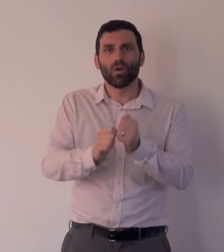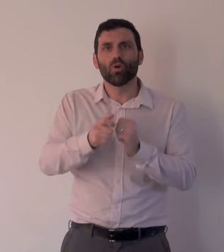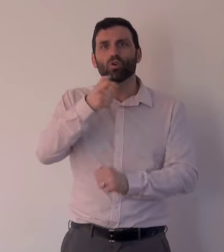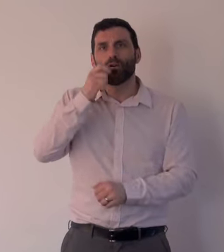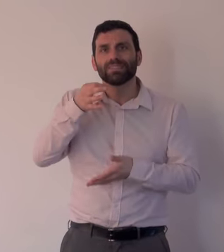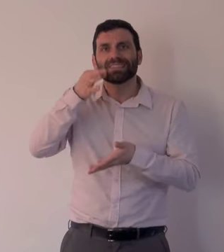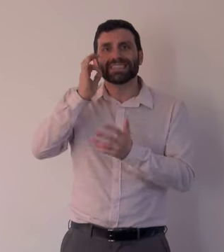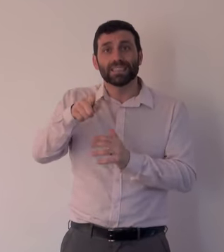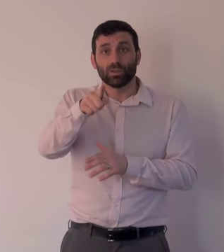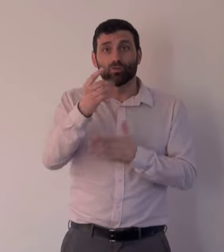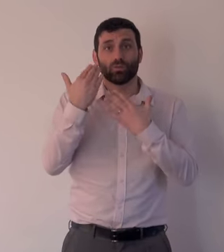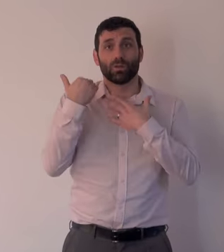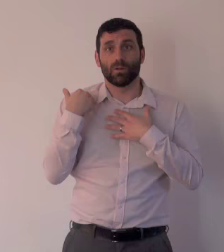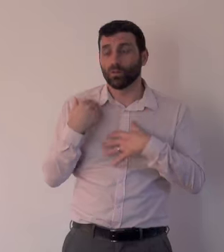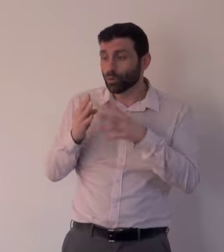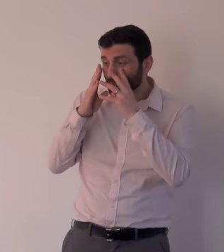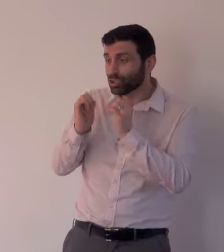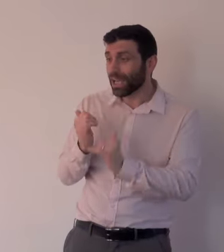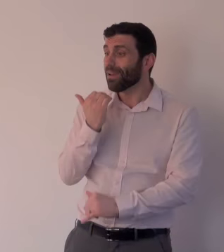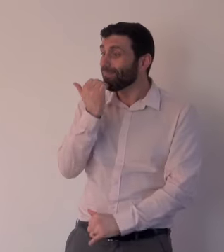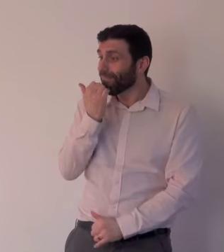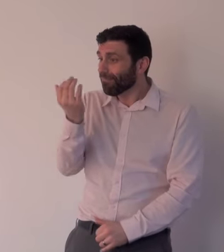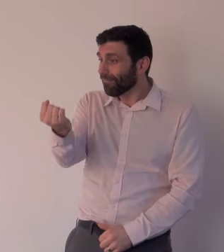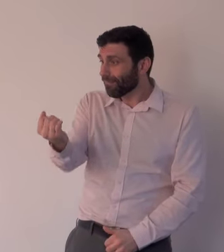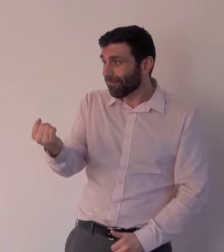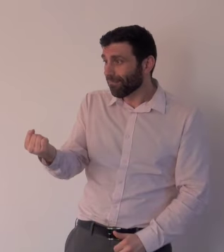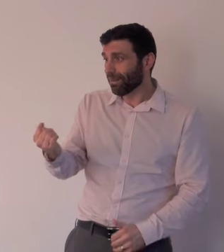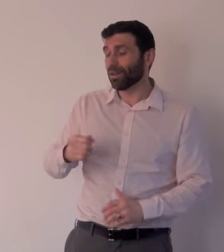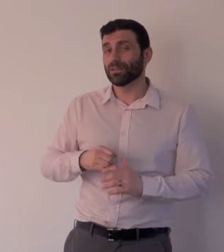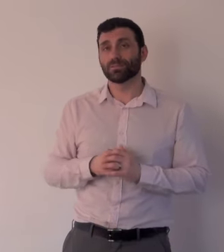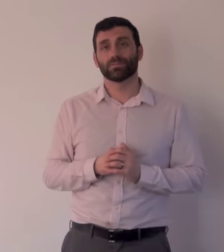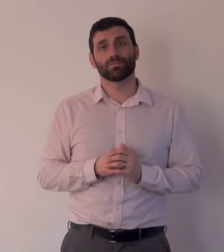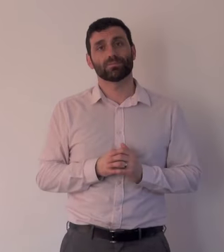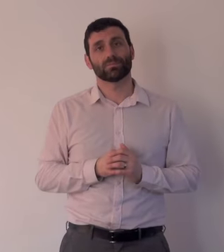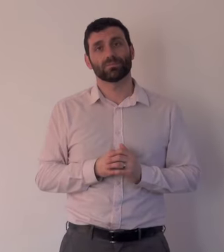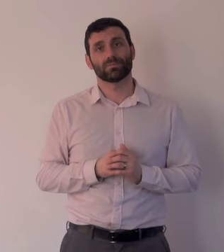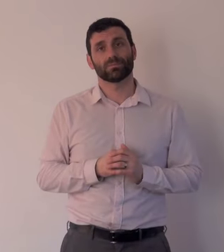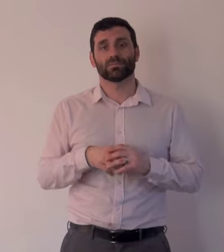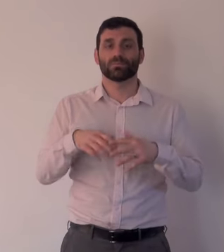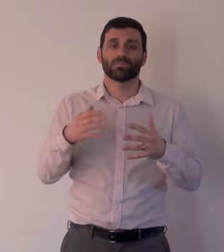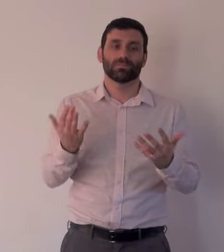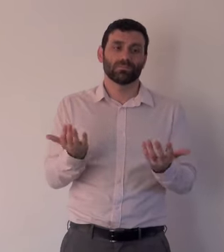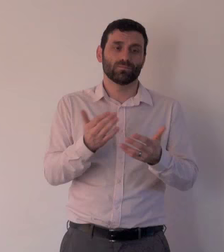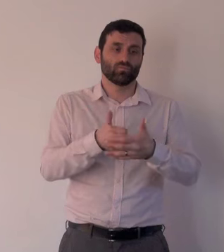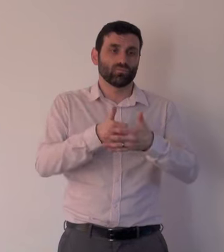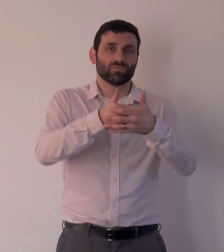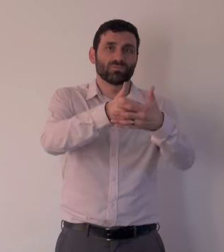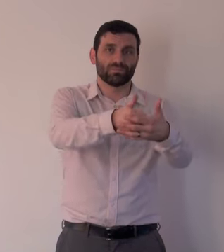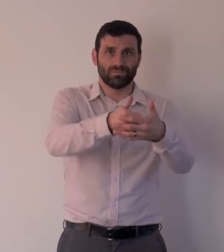for rebuying sugar, milk, tea, coffee, etc. and checking that we have these things. You need to assist